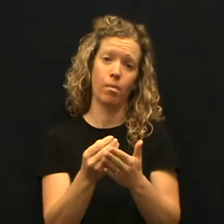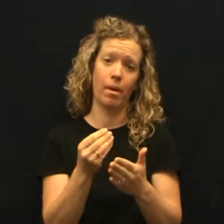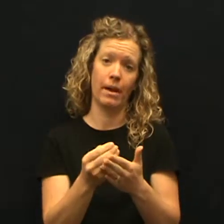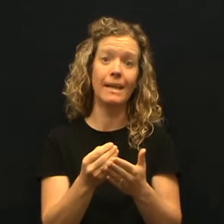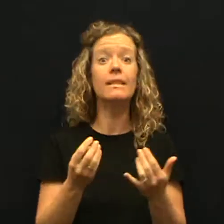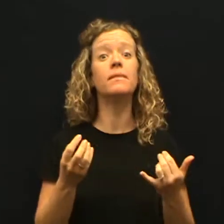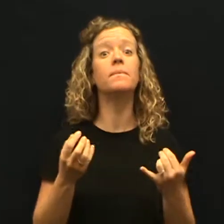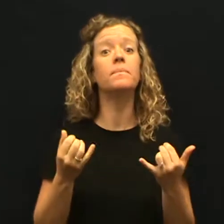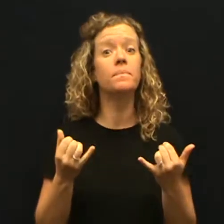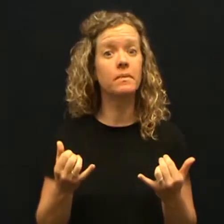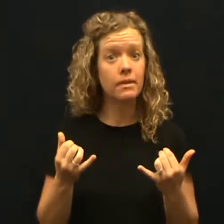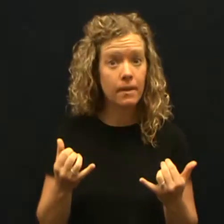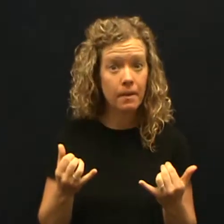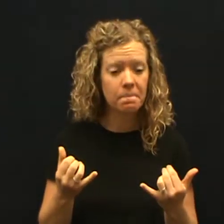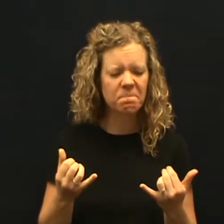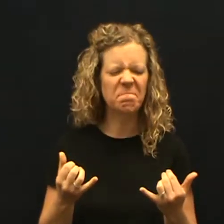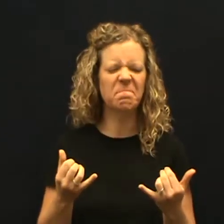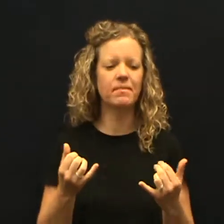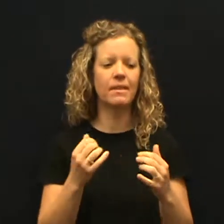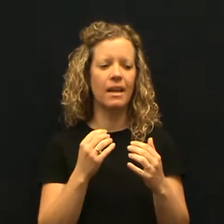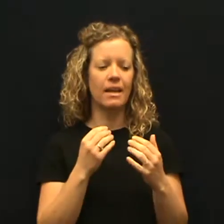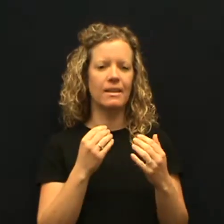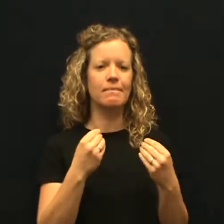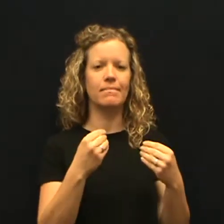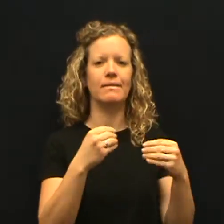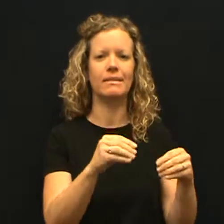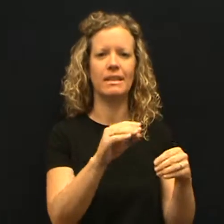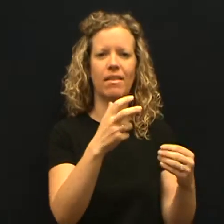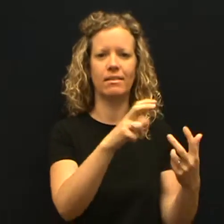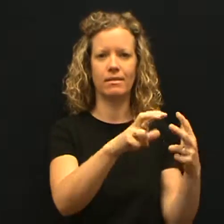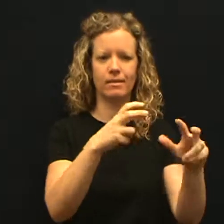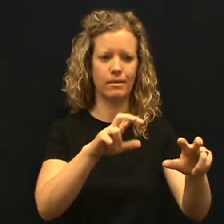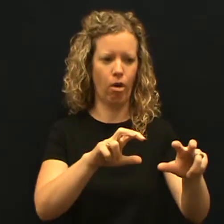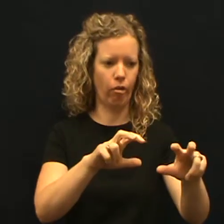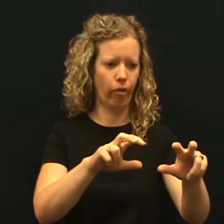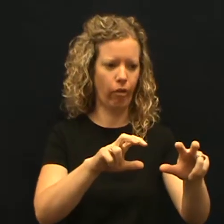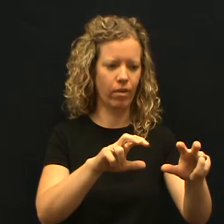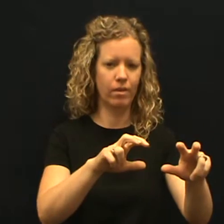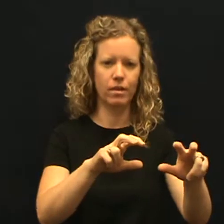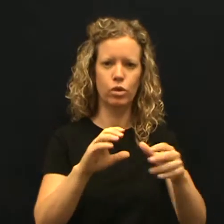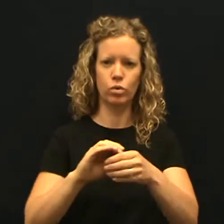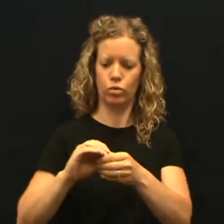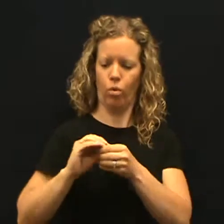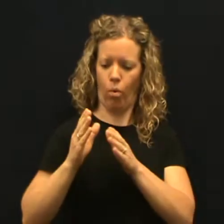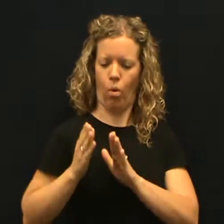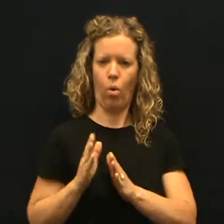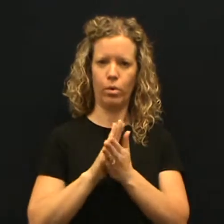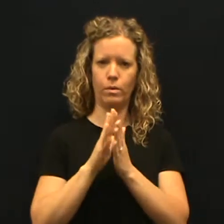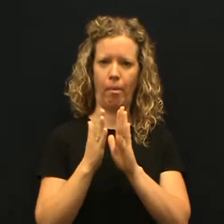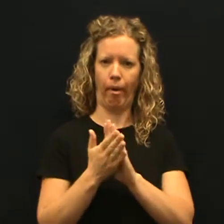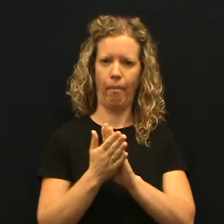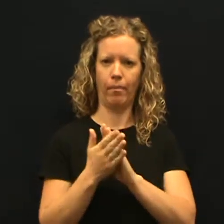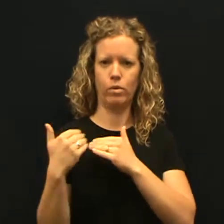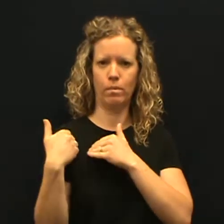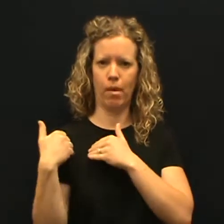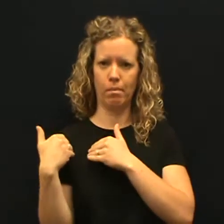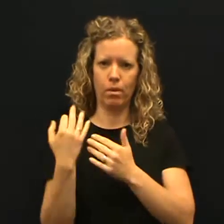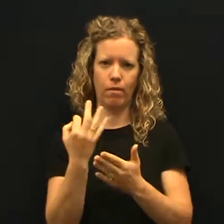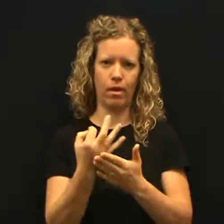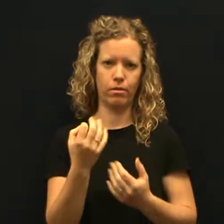role of issuing stock, bringing on owners in order to finance the operations of an organization. And